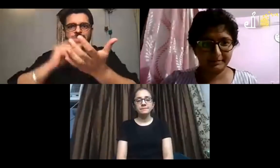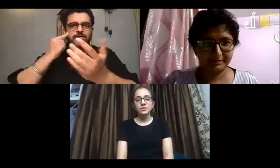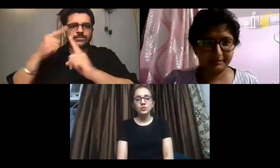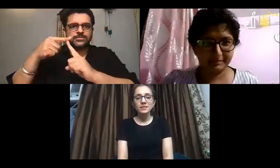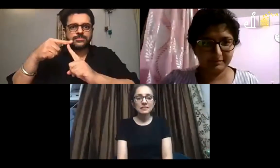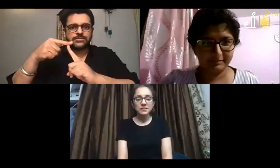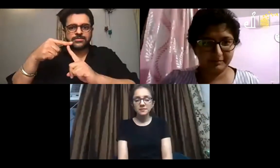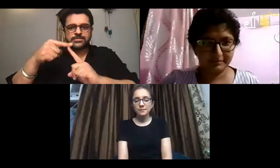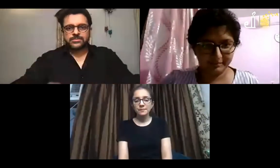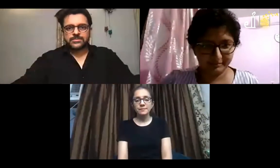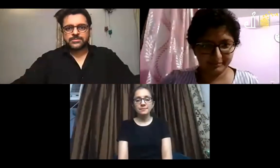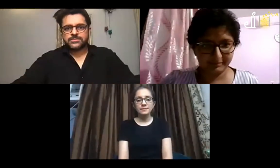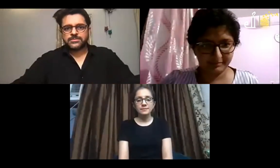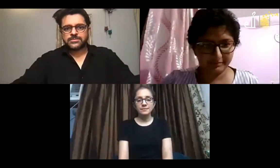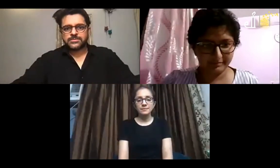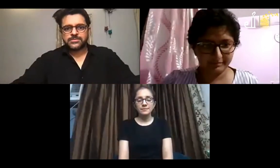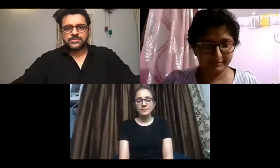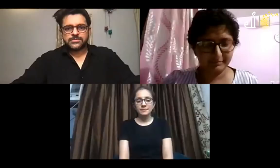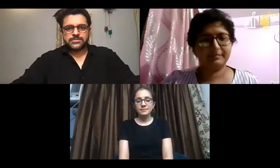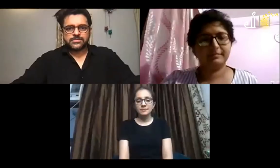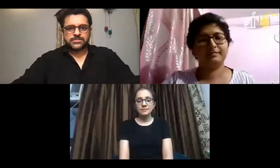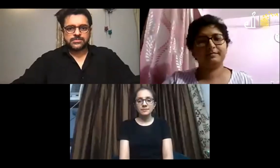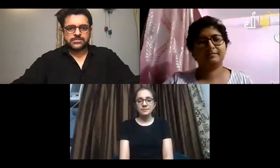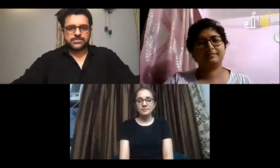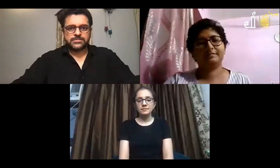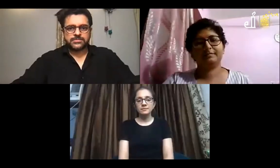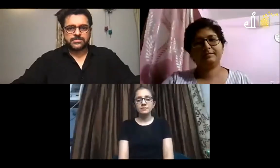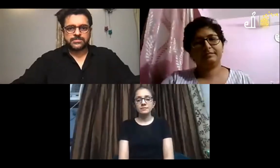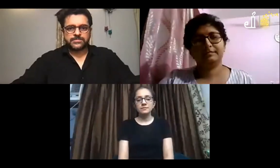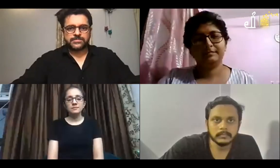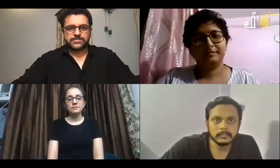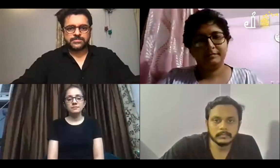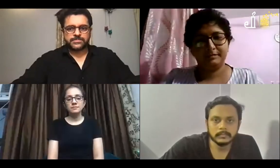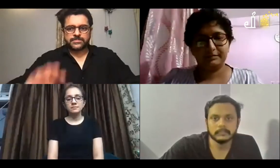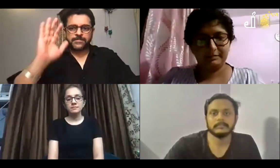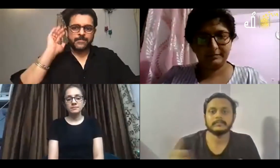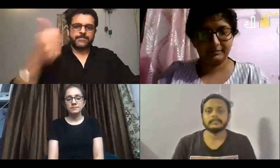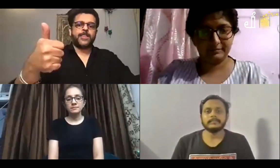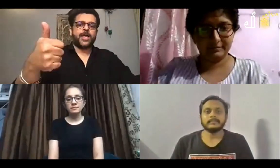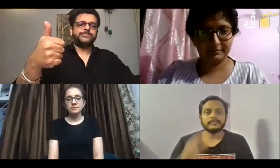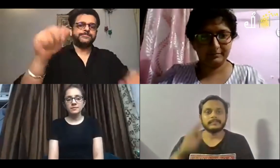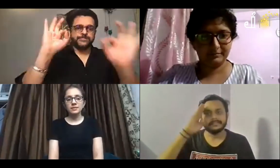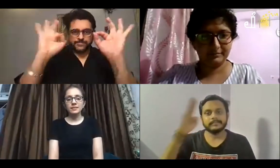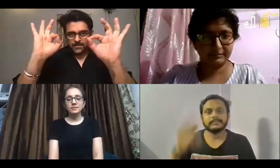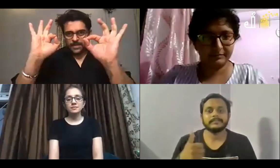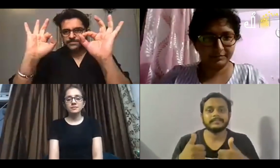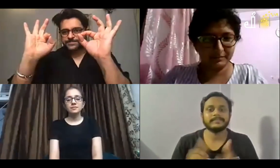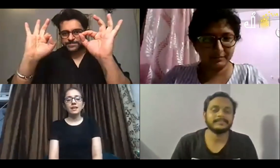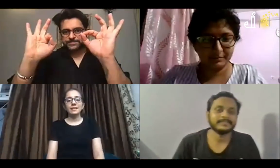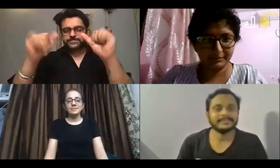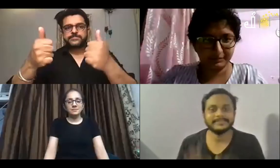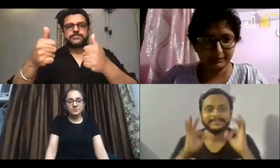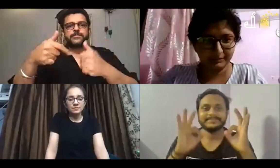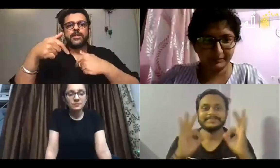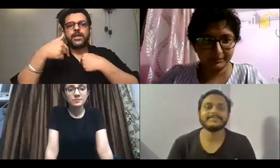Sumit? Great. Hi.